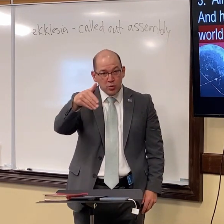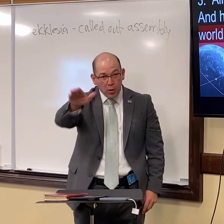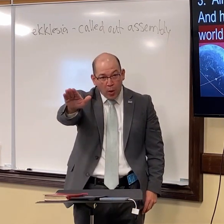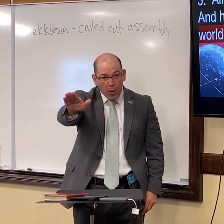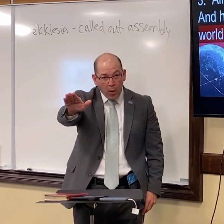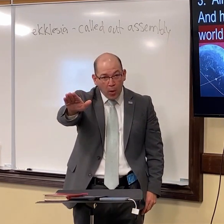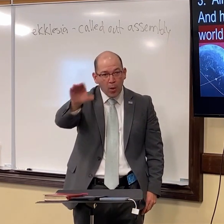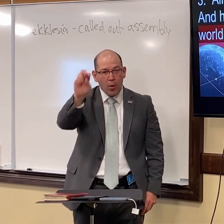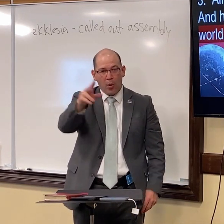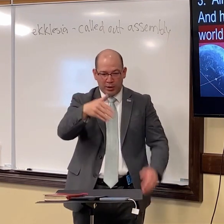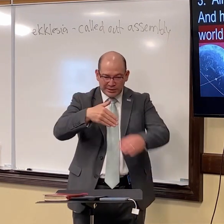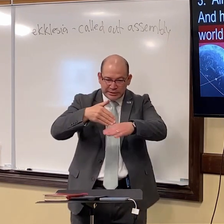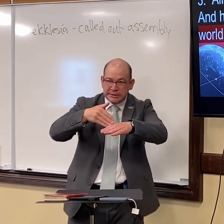question.